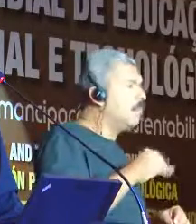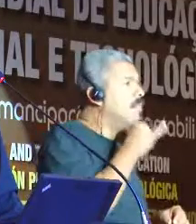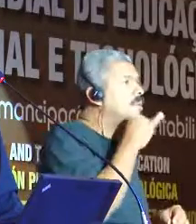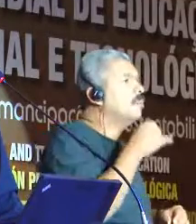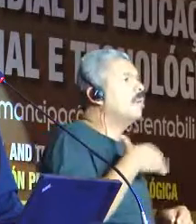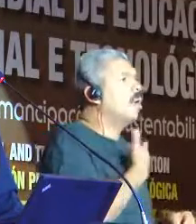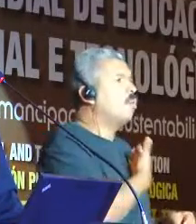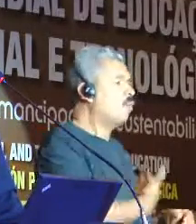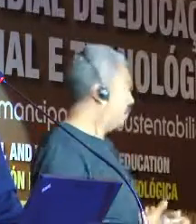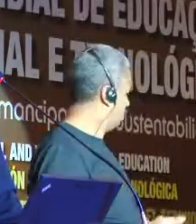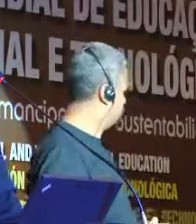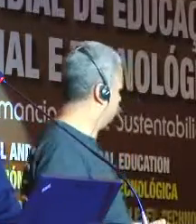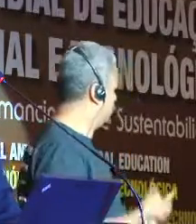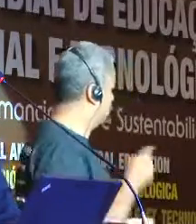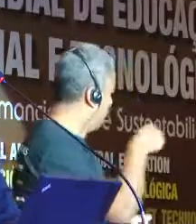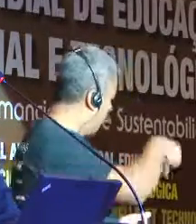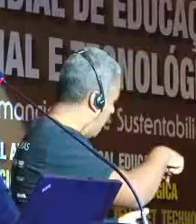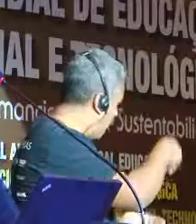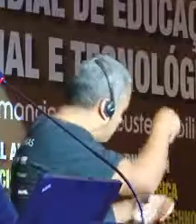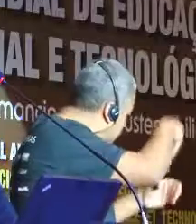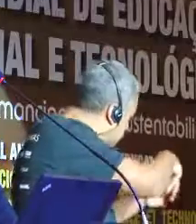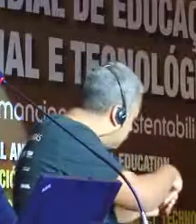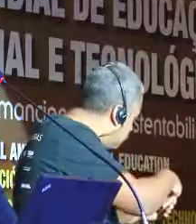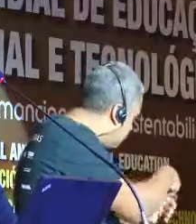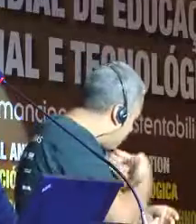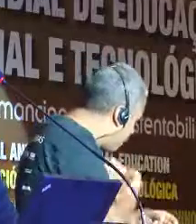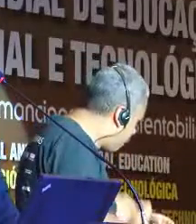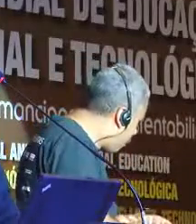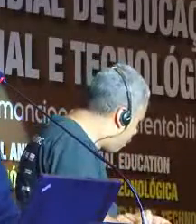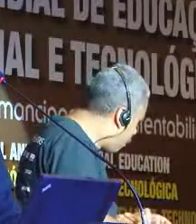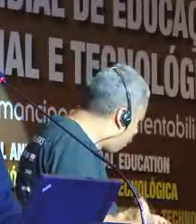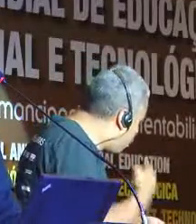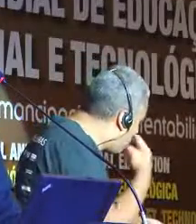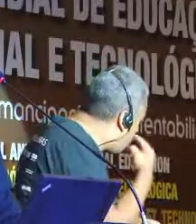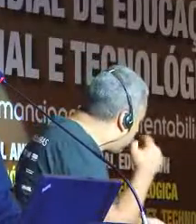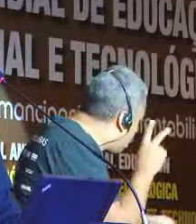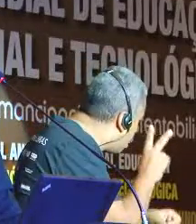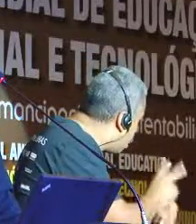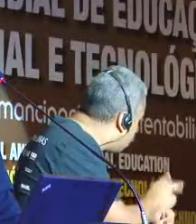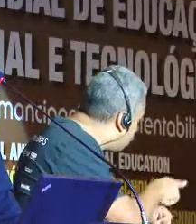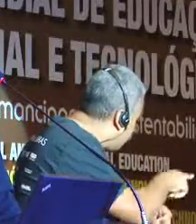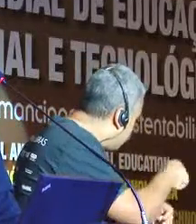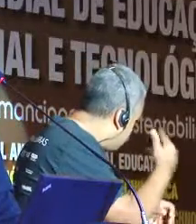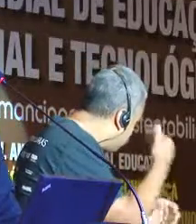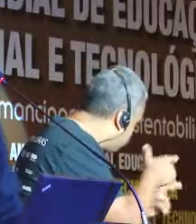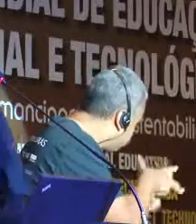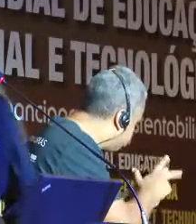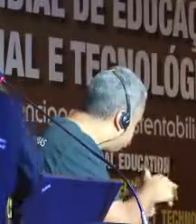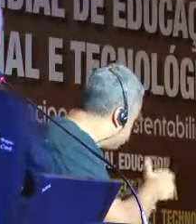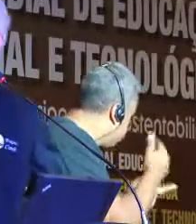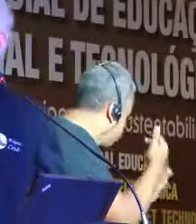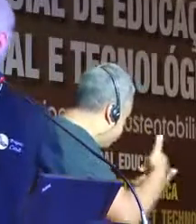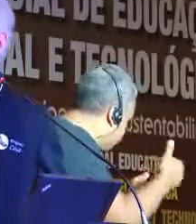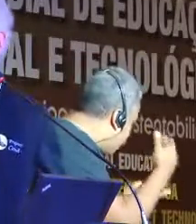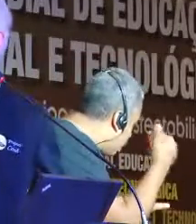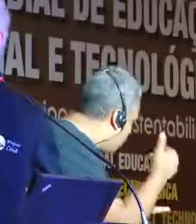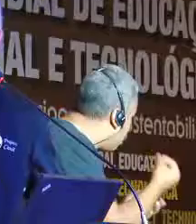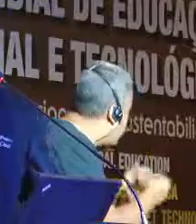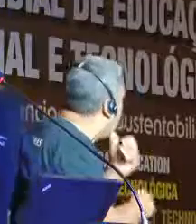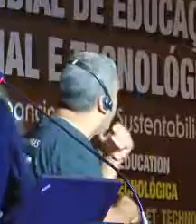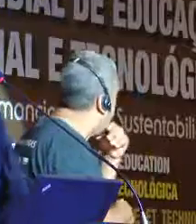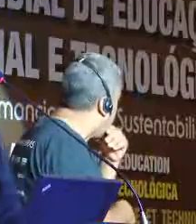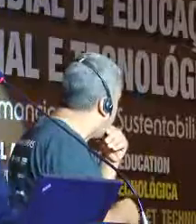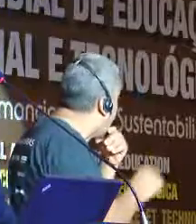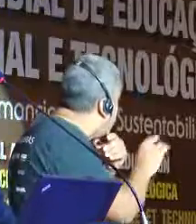But they started an open source development center in the town. In And finally, the last